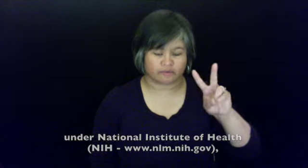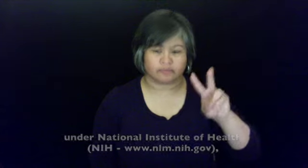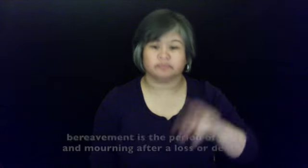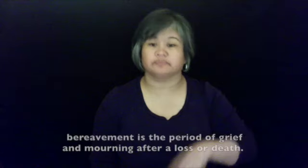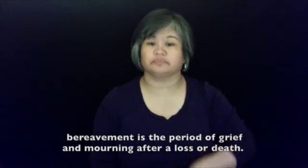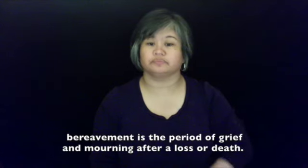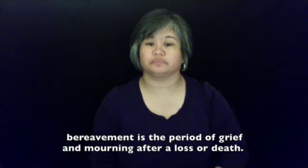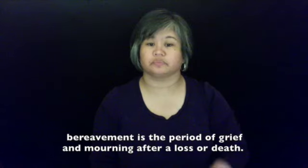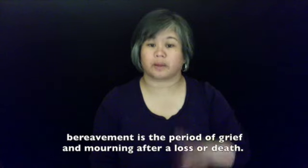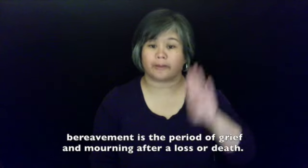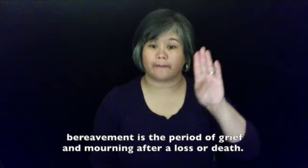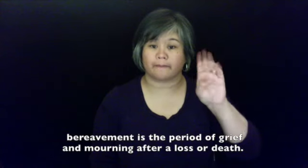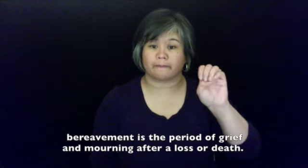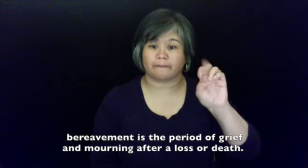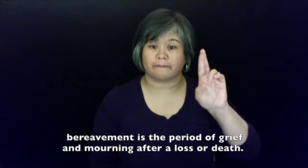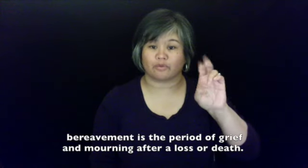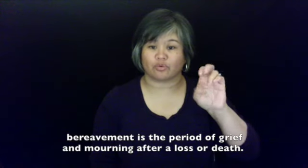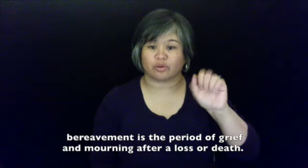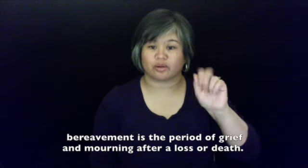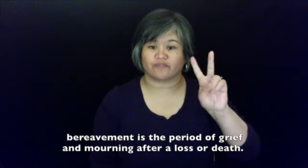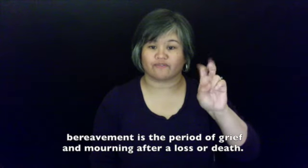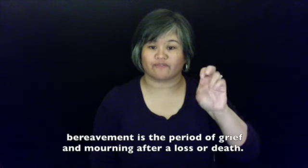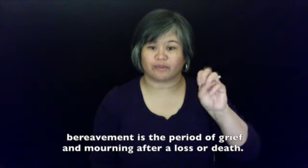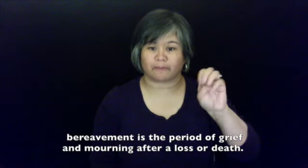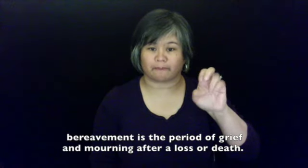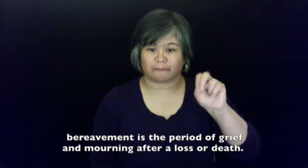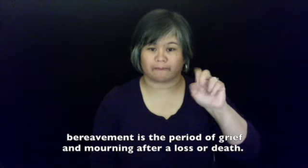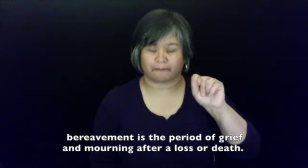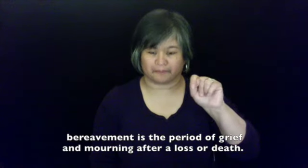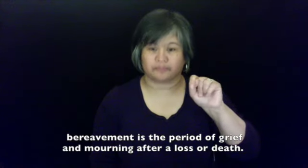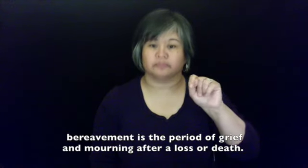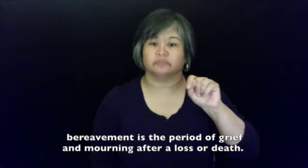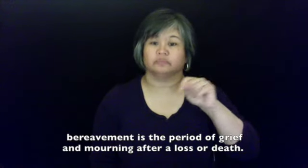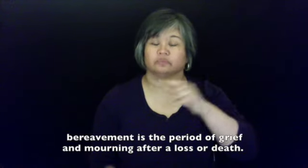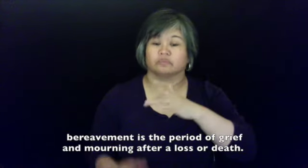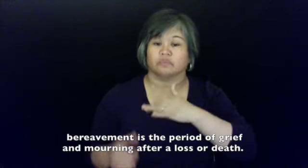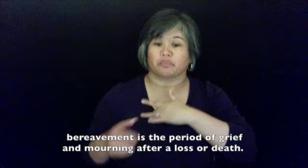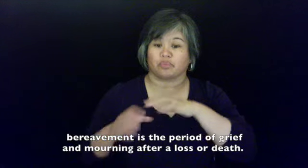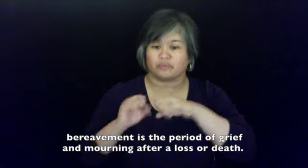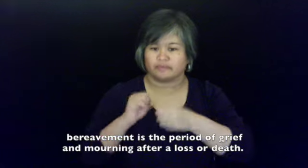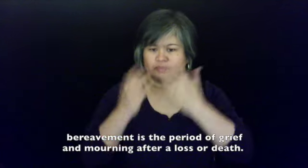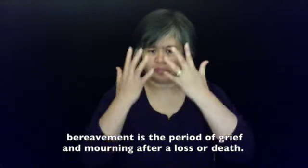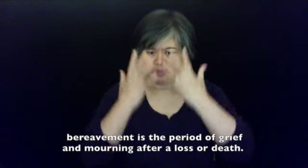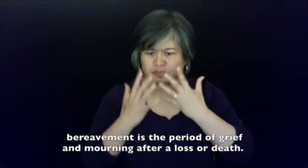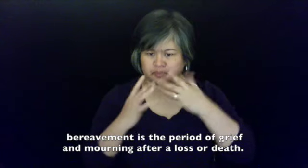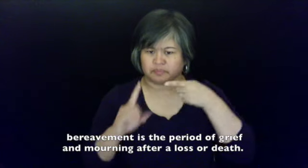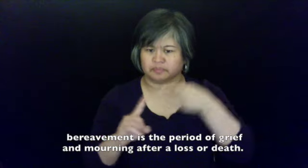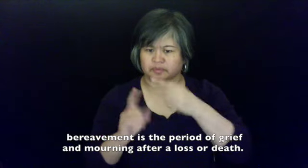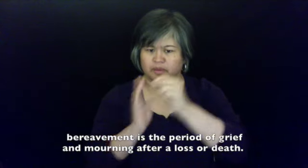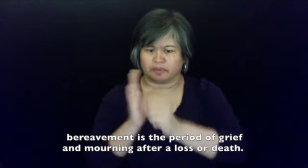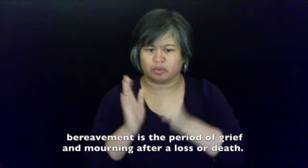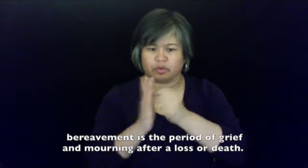www.nlm.nib.gov, bereavement is a period of grief and mourning after a loss or death.